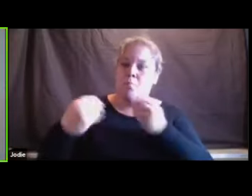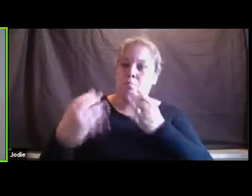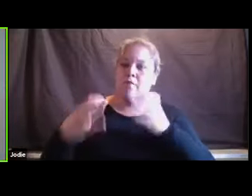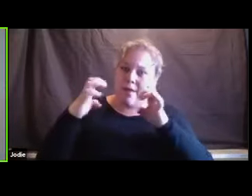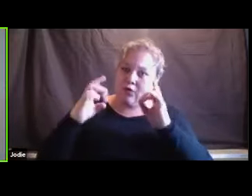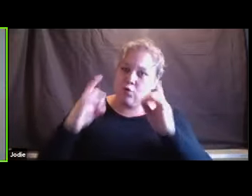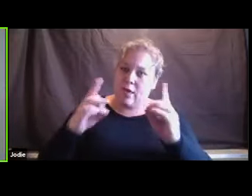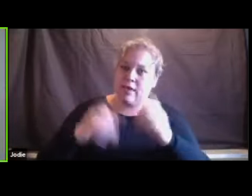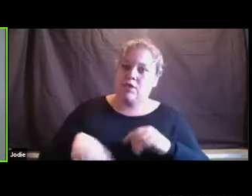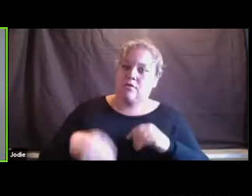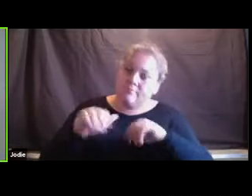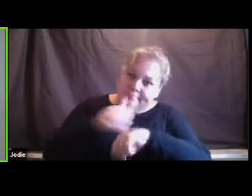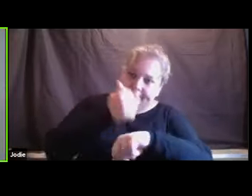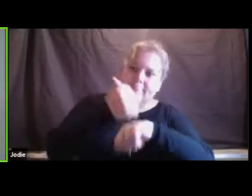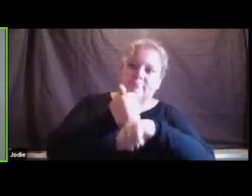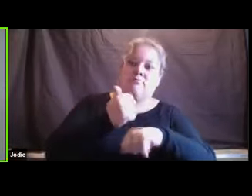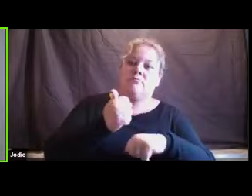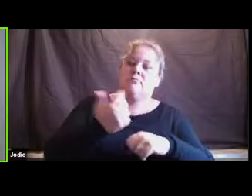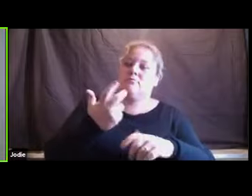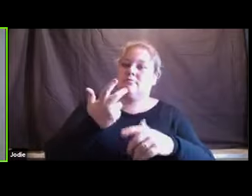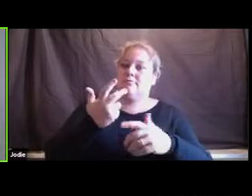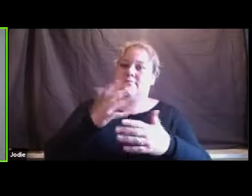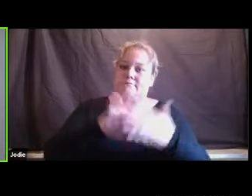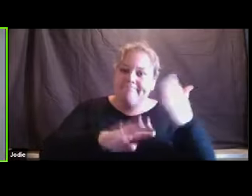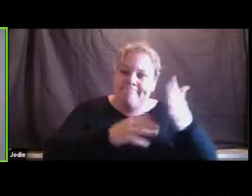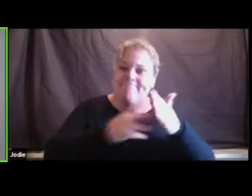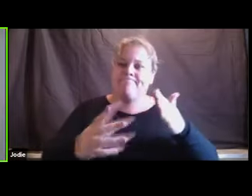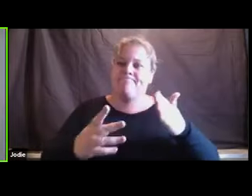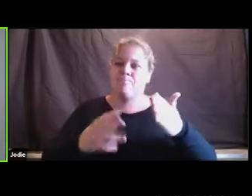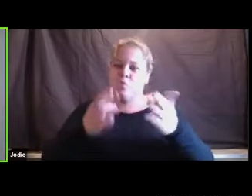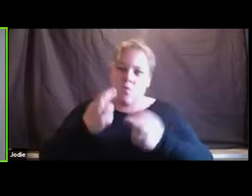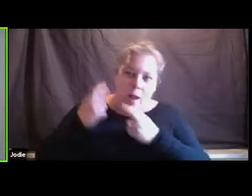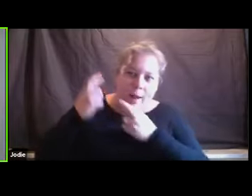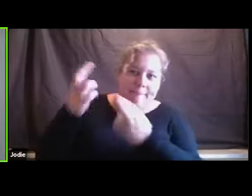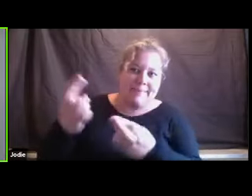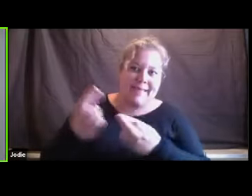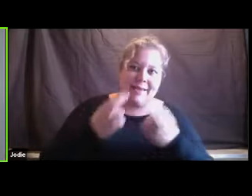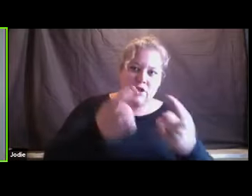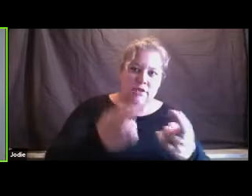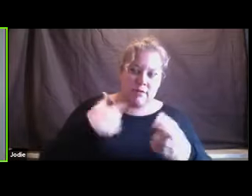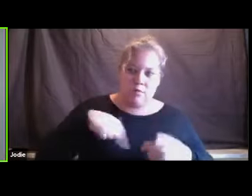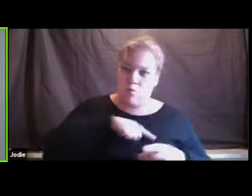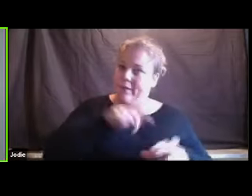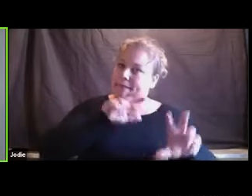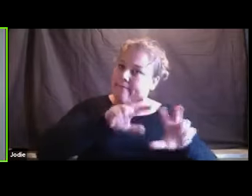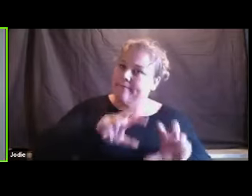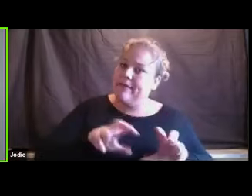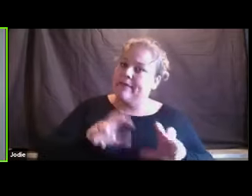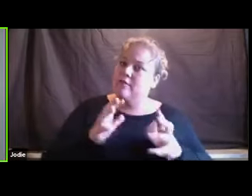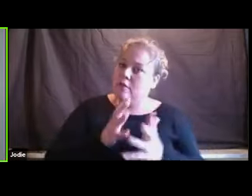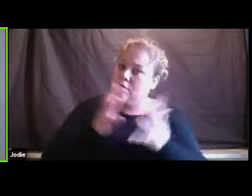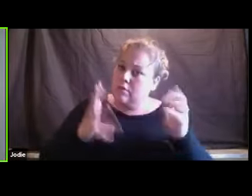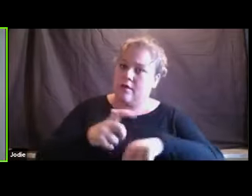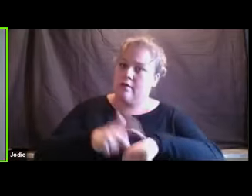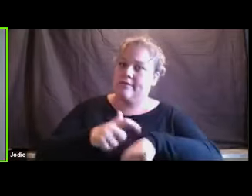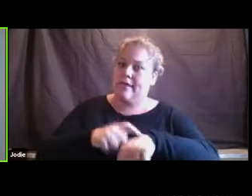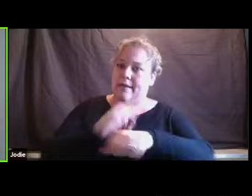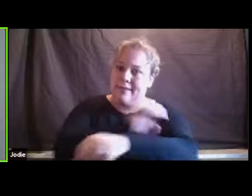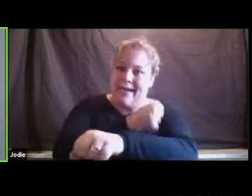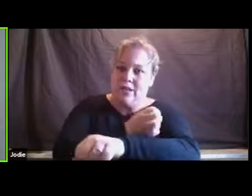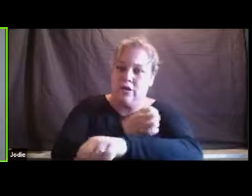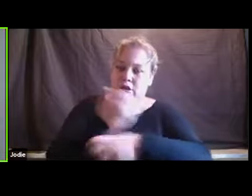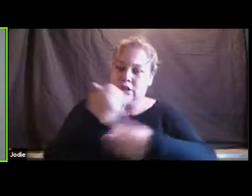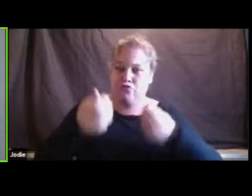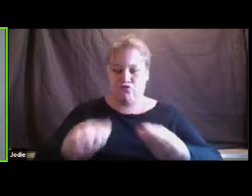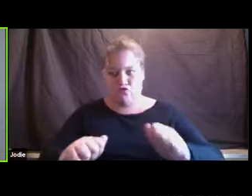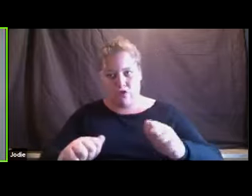Recommendations about how to decrease that risk, which we've put a lot of time and energy into. If individuals and businesses choose